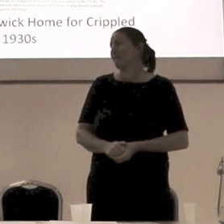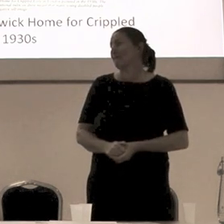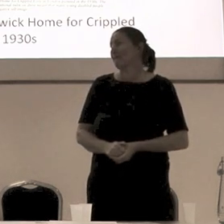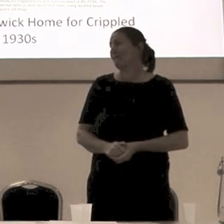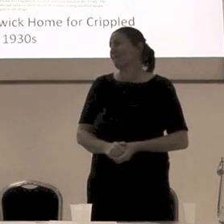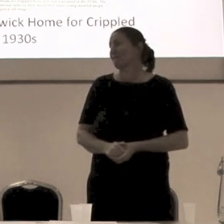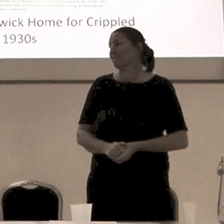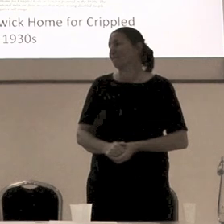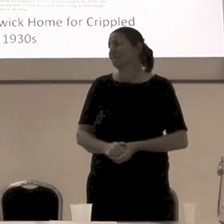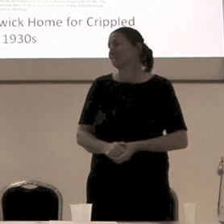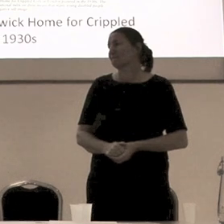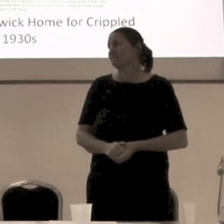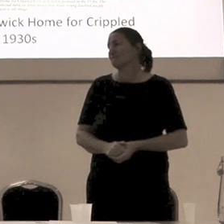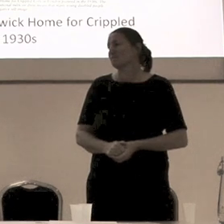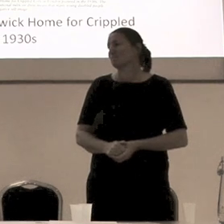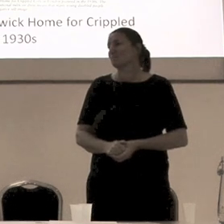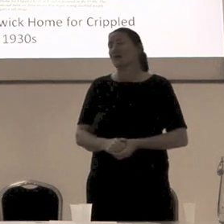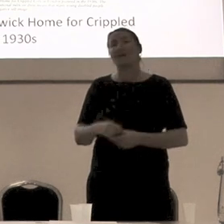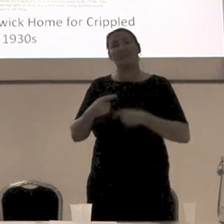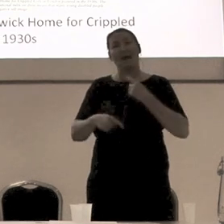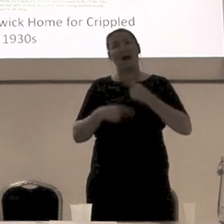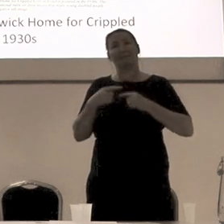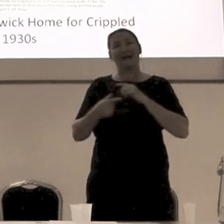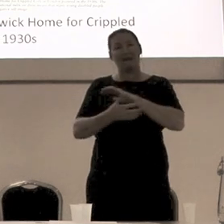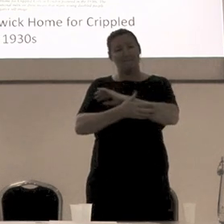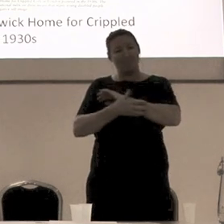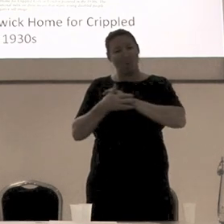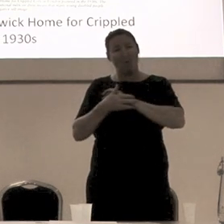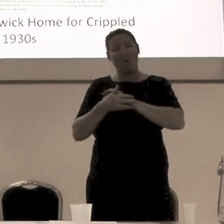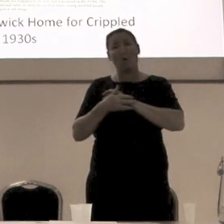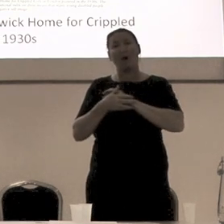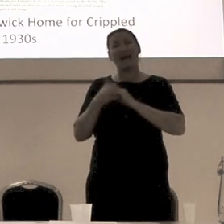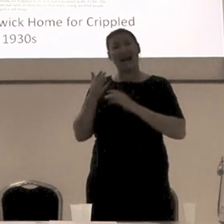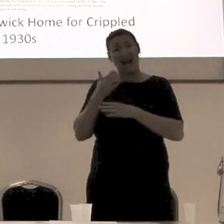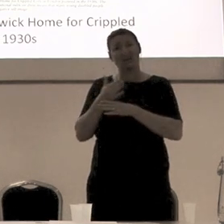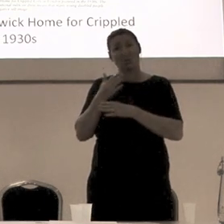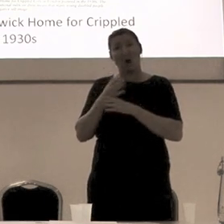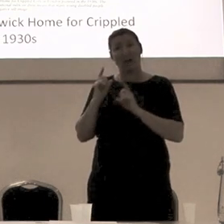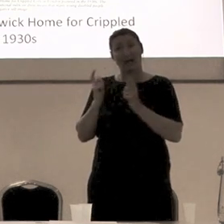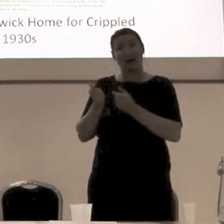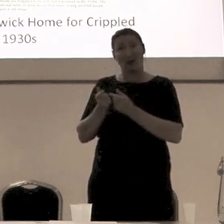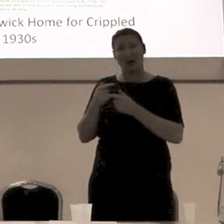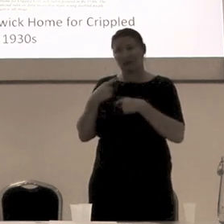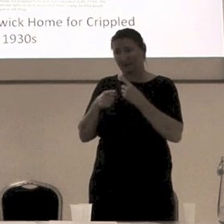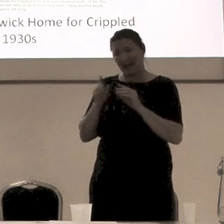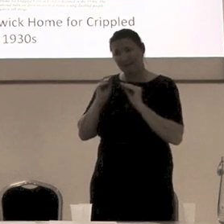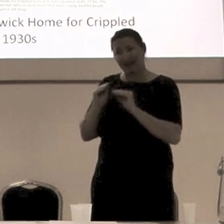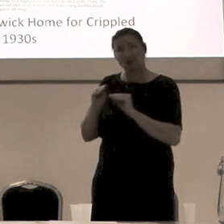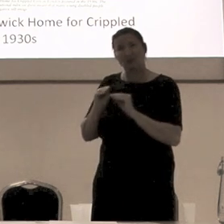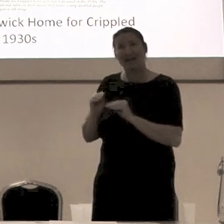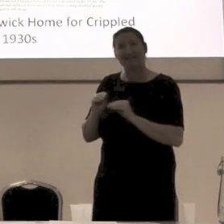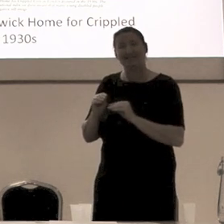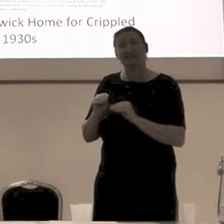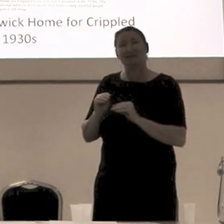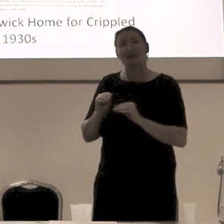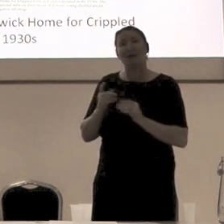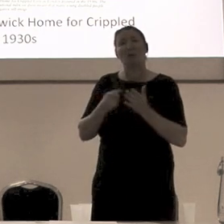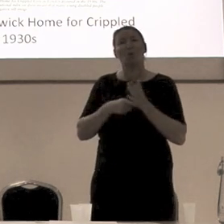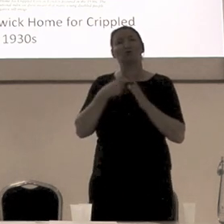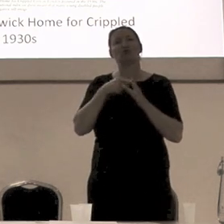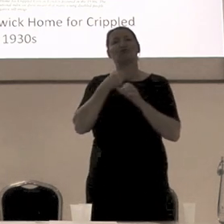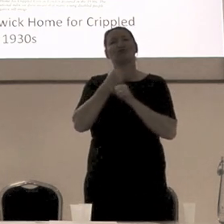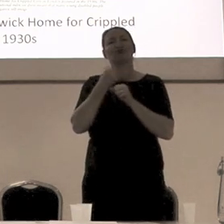Ironically, they became the first poor and working class children who got an education. So we had the ragged schools that were actually set